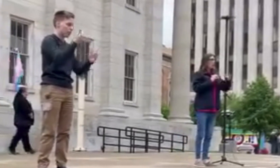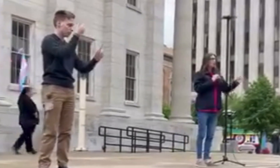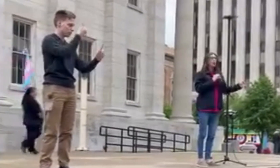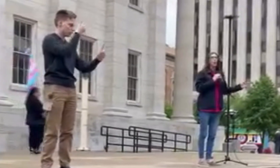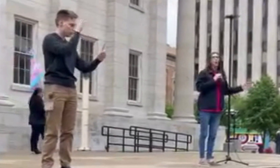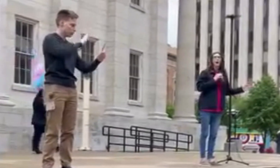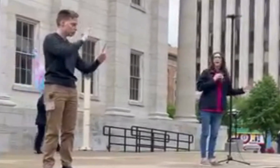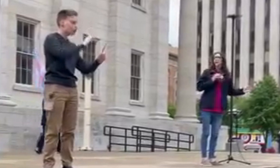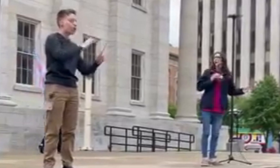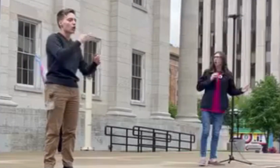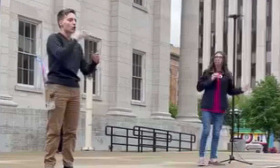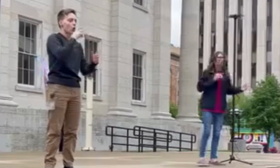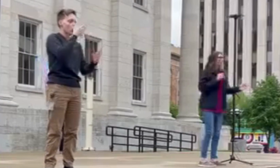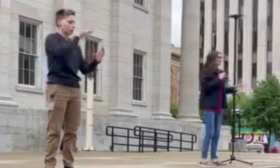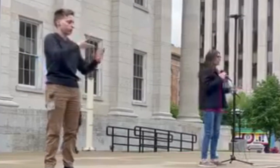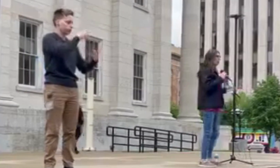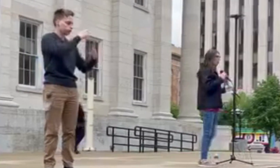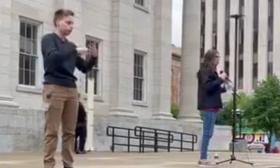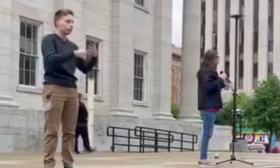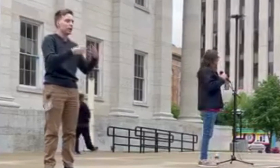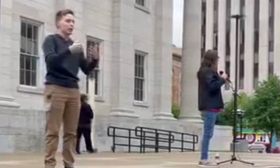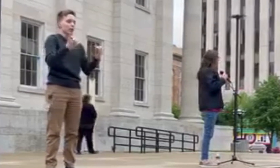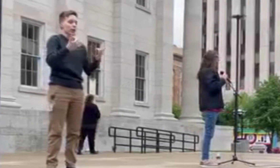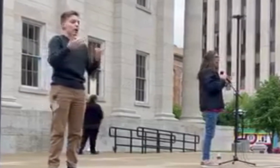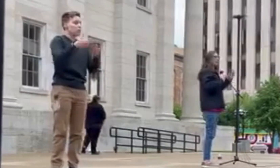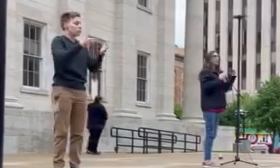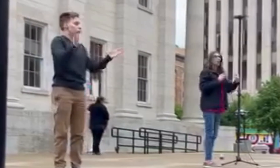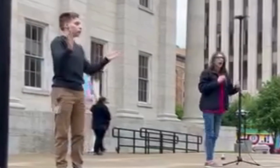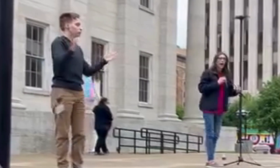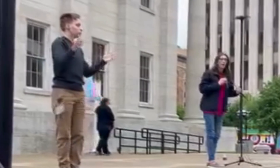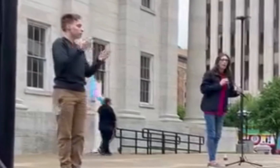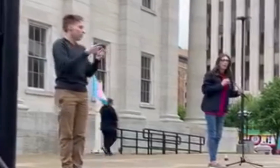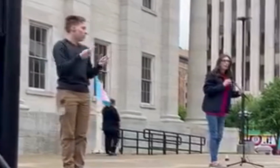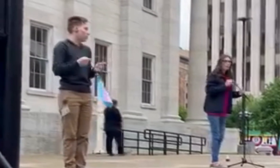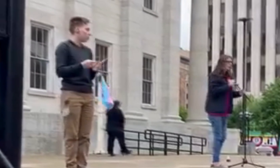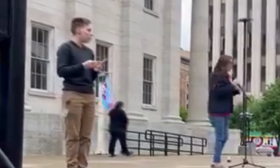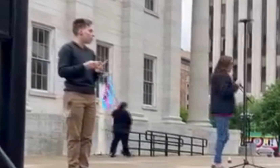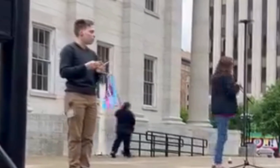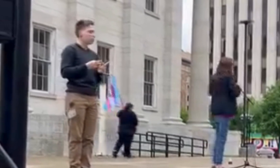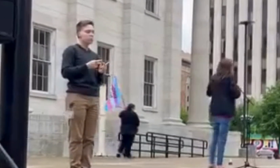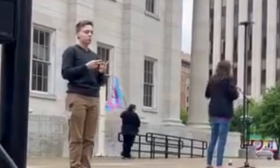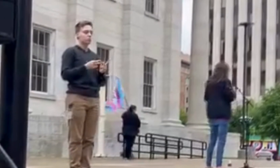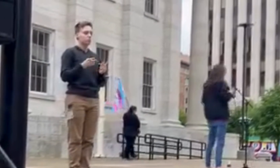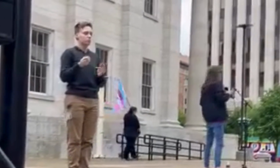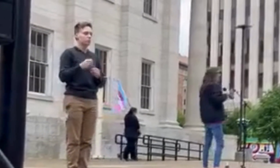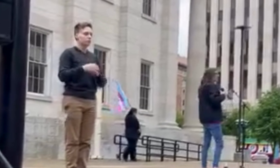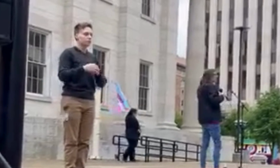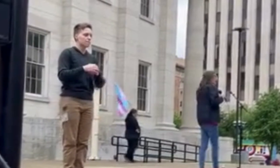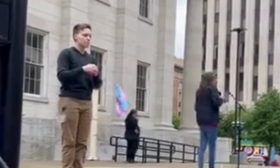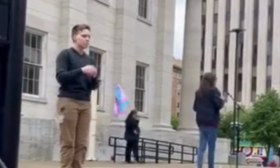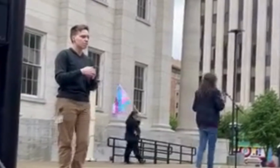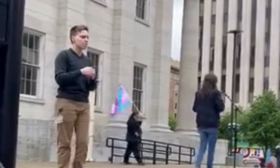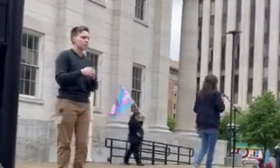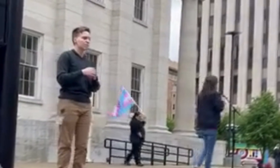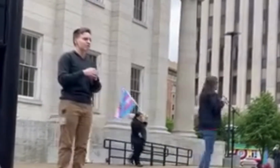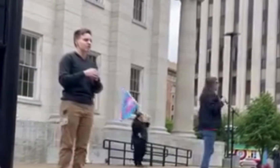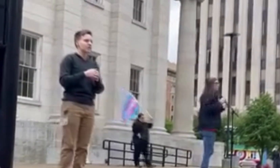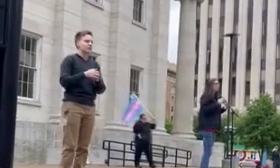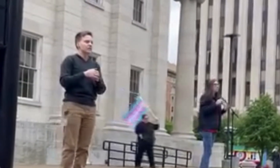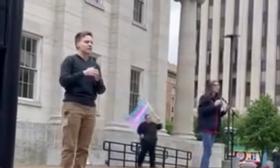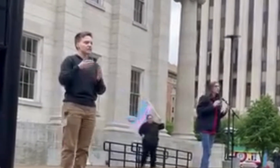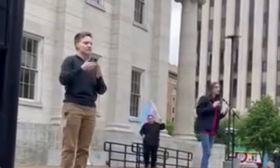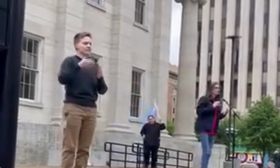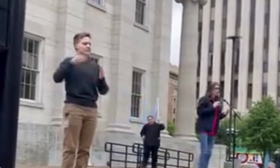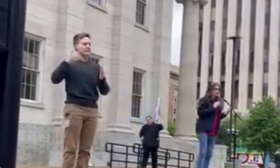people, right now we're out here openly in a park, and it's bad, but we're out here. Take it back a little more